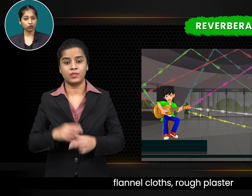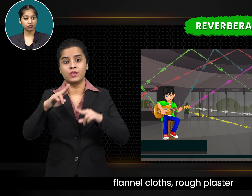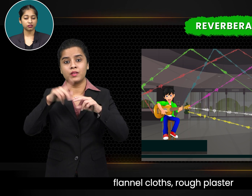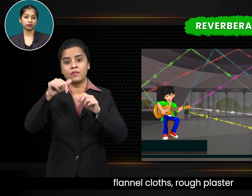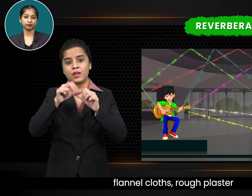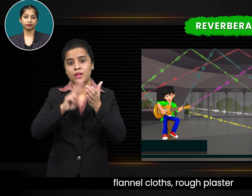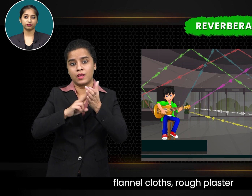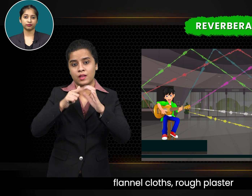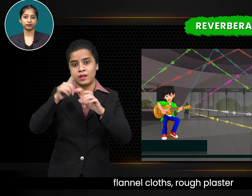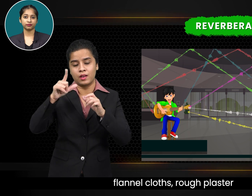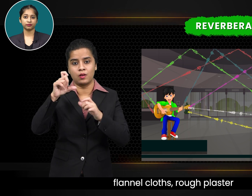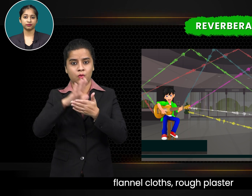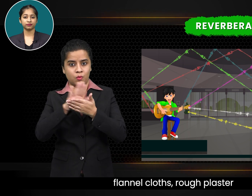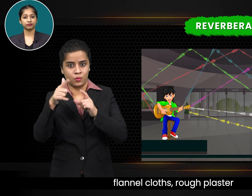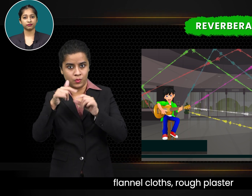flannel clothes,